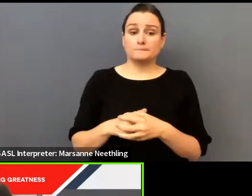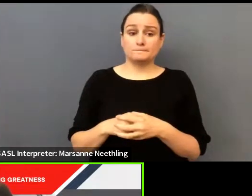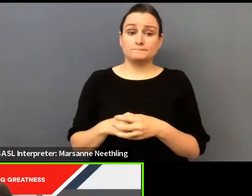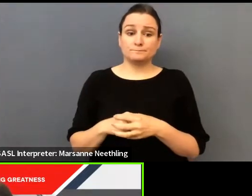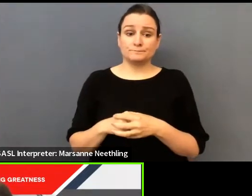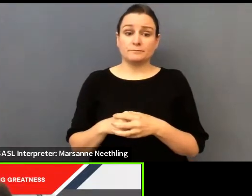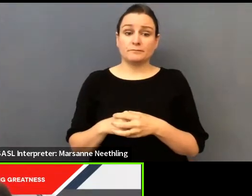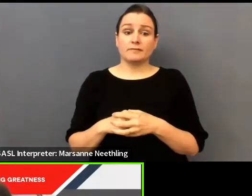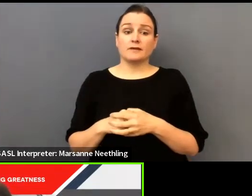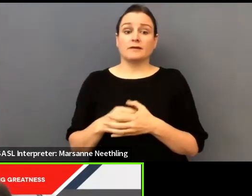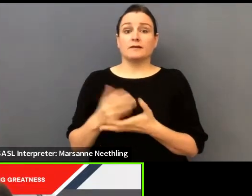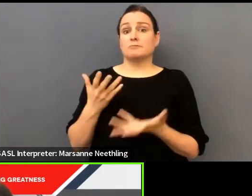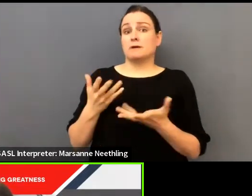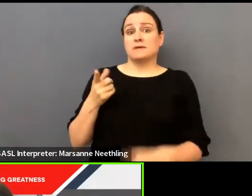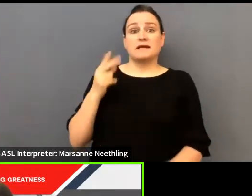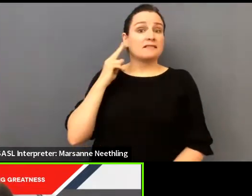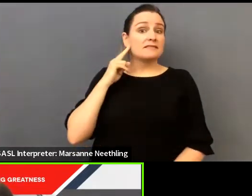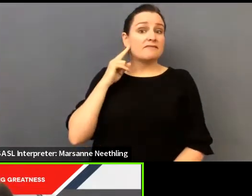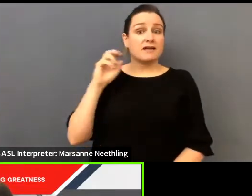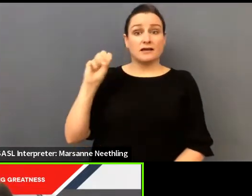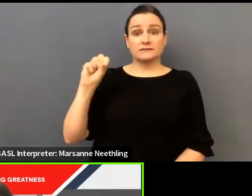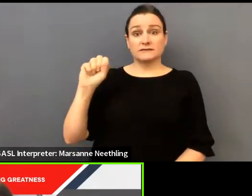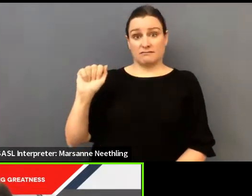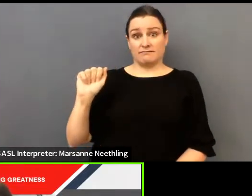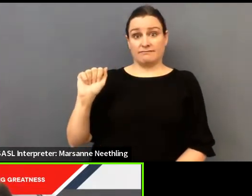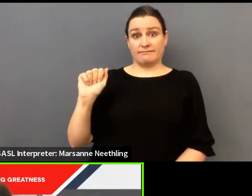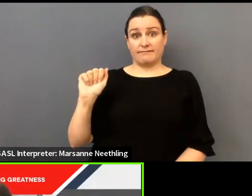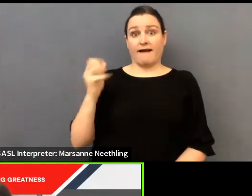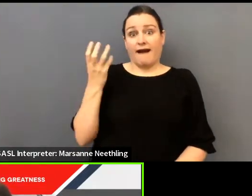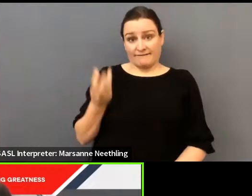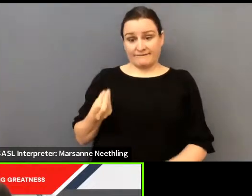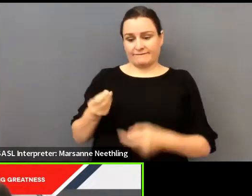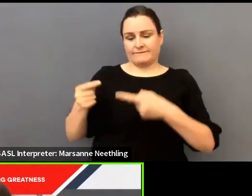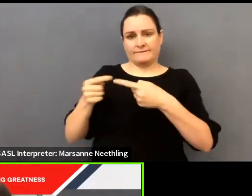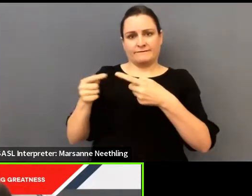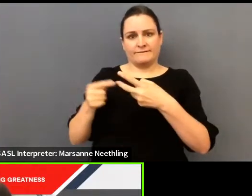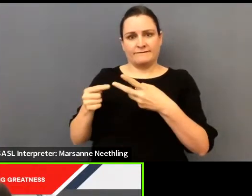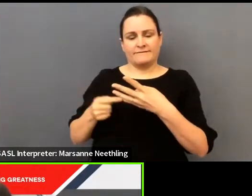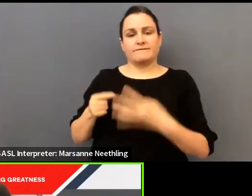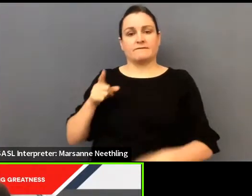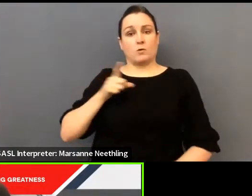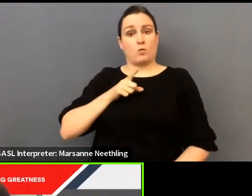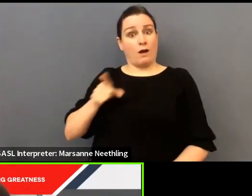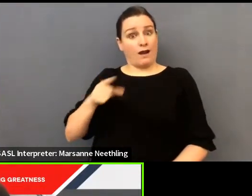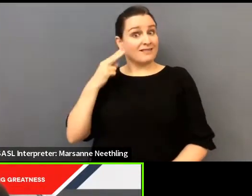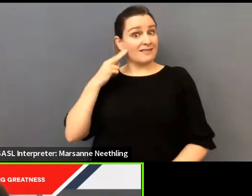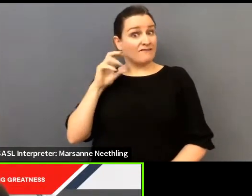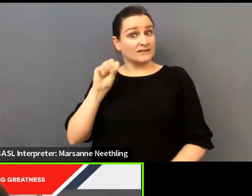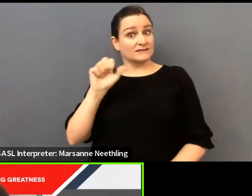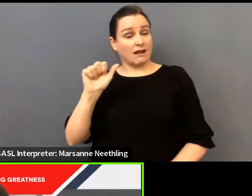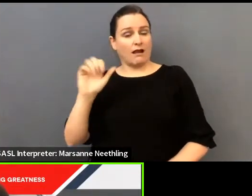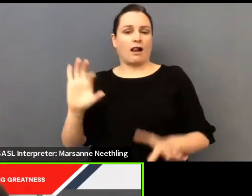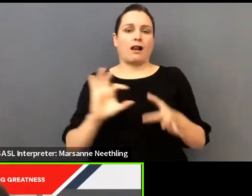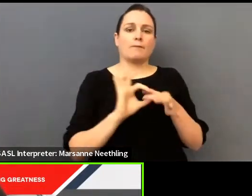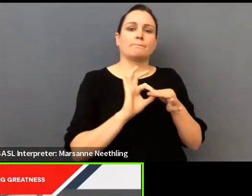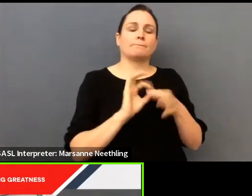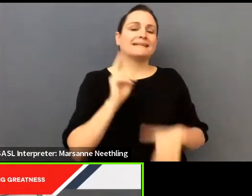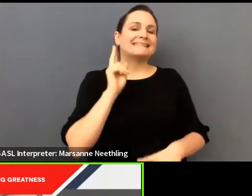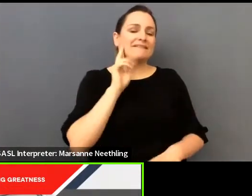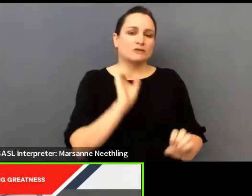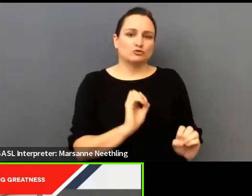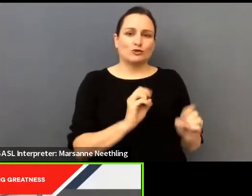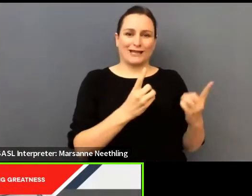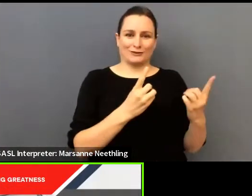things in place as they work extensively with deaf education and with early childhood